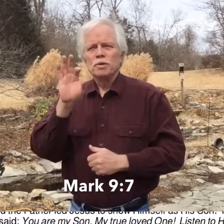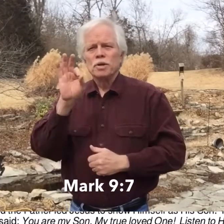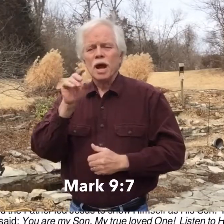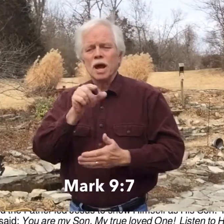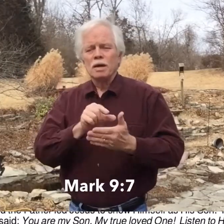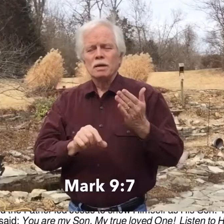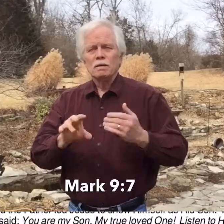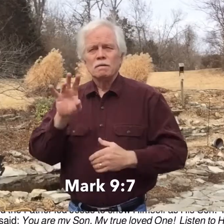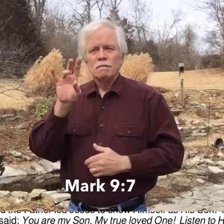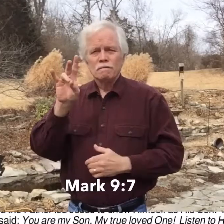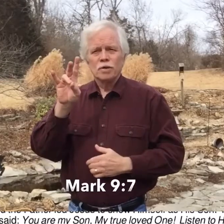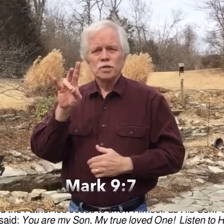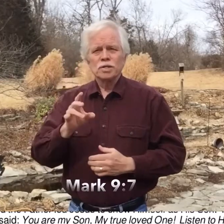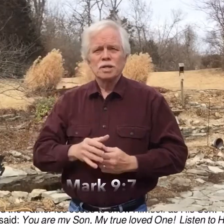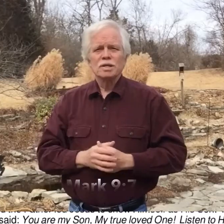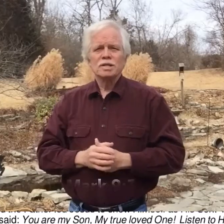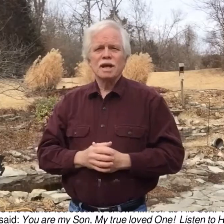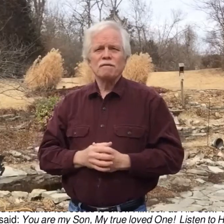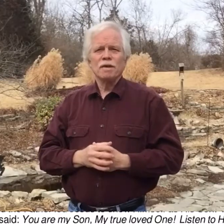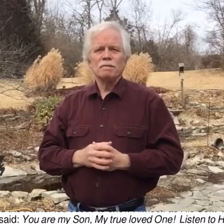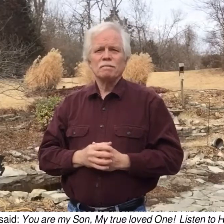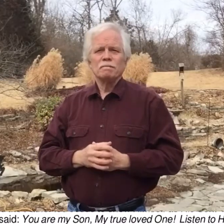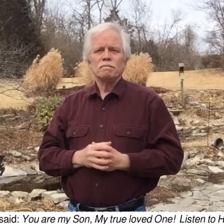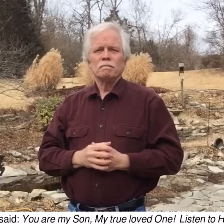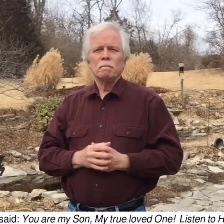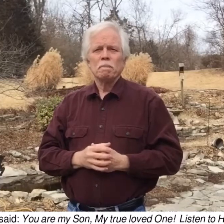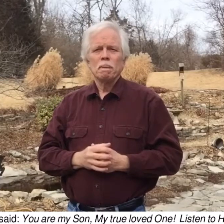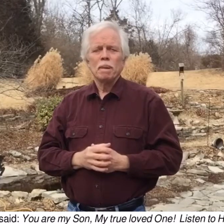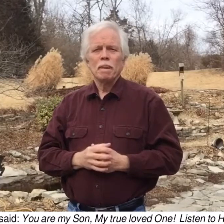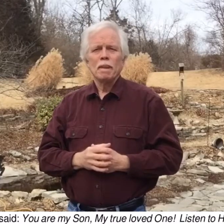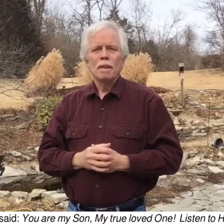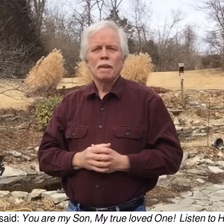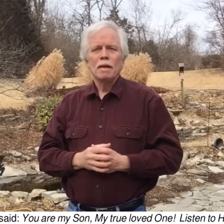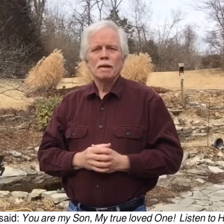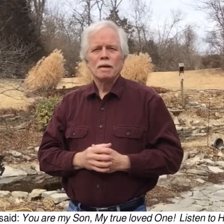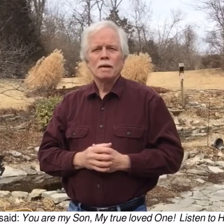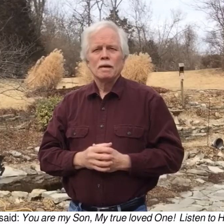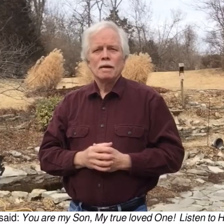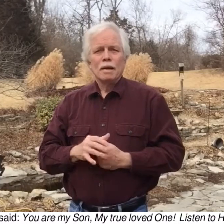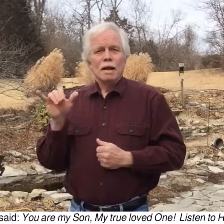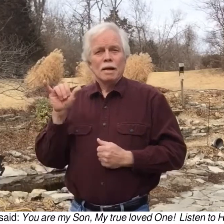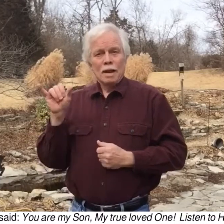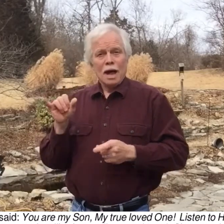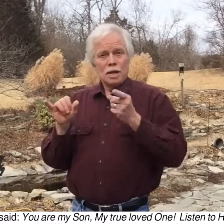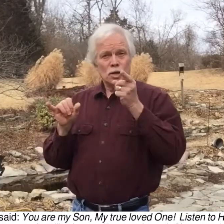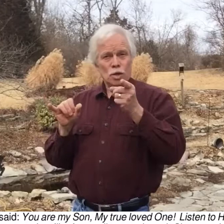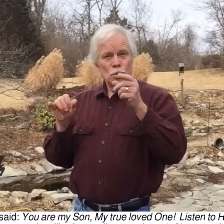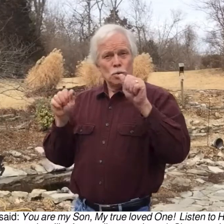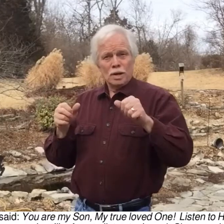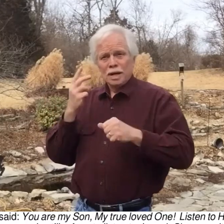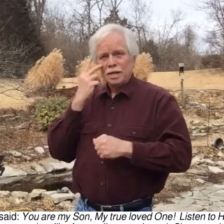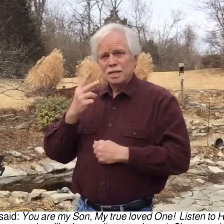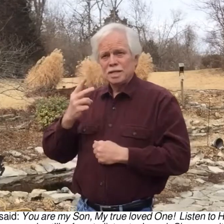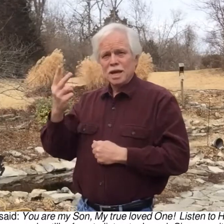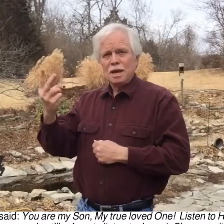9 verse 7. Sin. Like you can see,